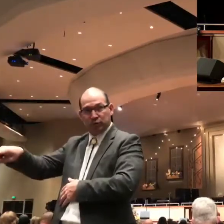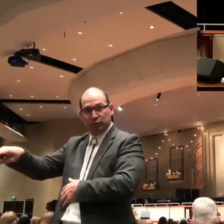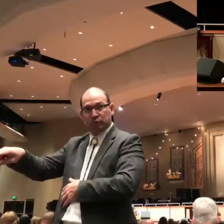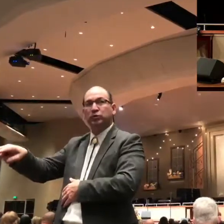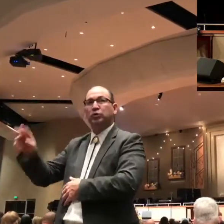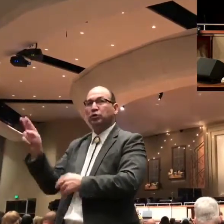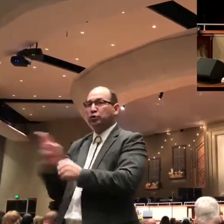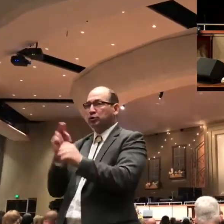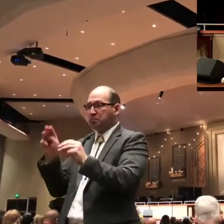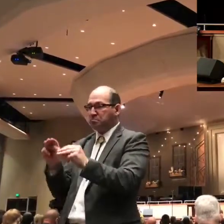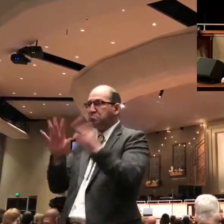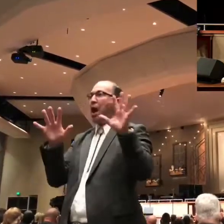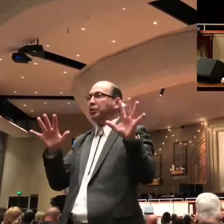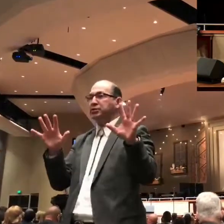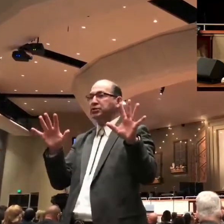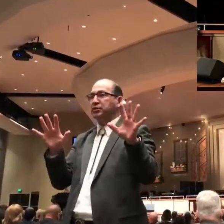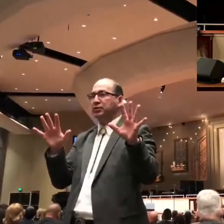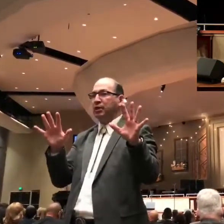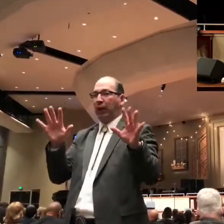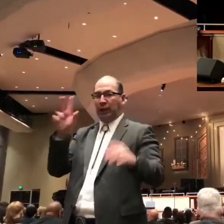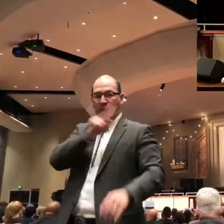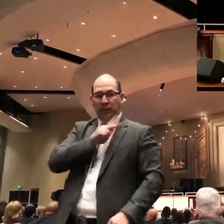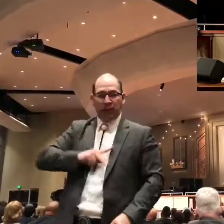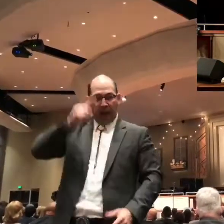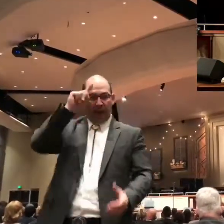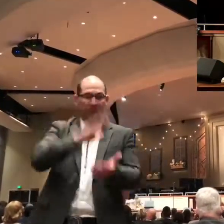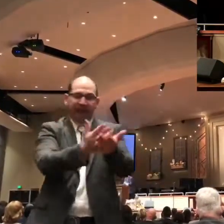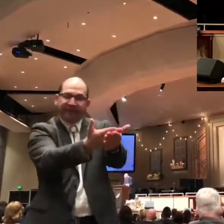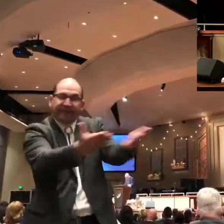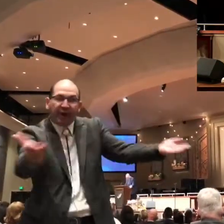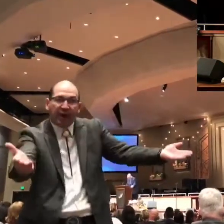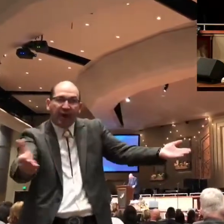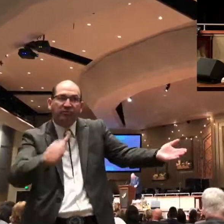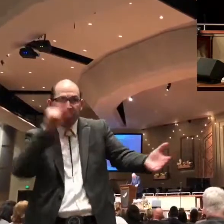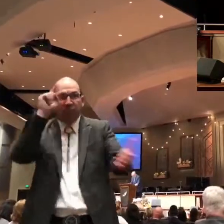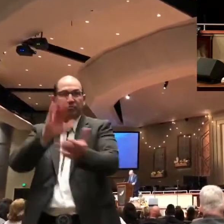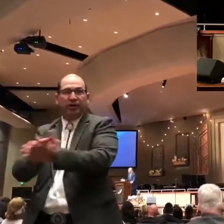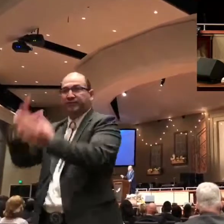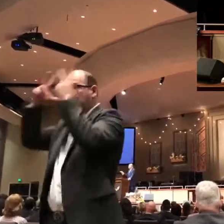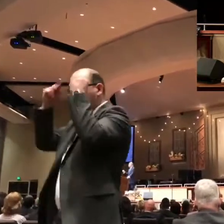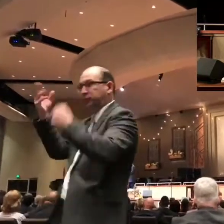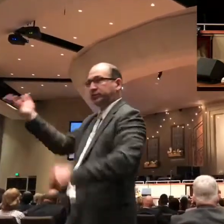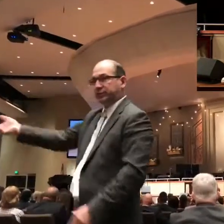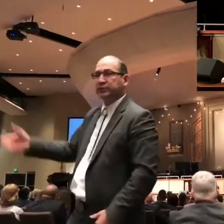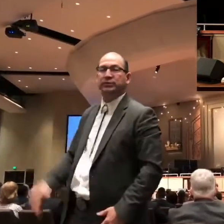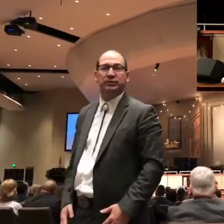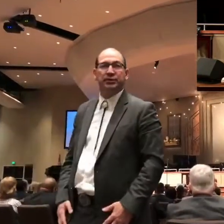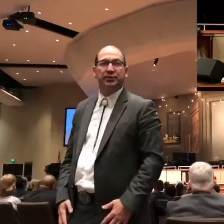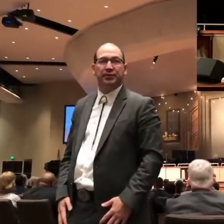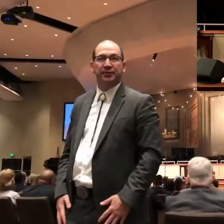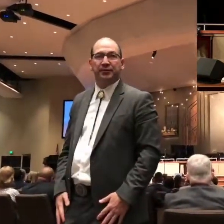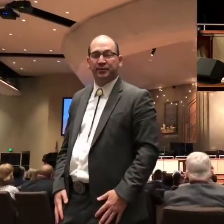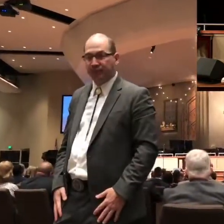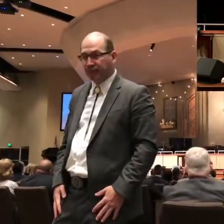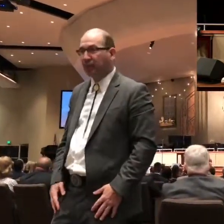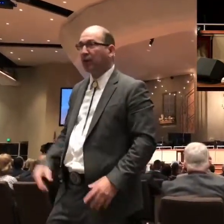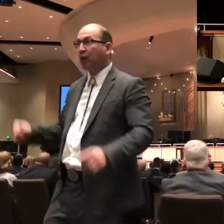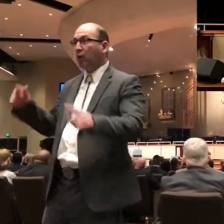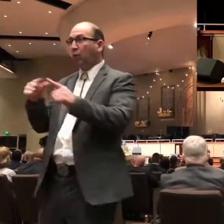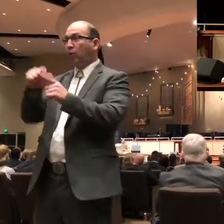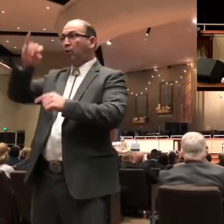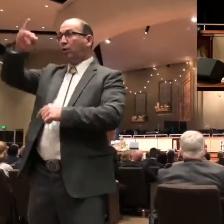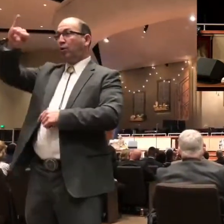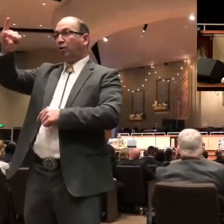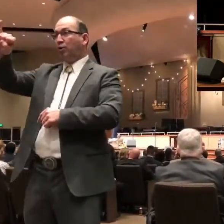Pharaoh's heart was hardened, neither did he hearken unto them, as the Lord had said. And it's interesting, for those of you who like to take notes, the word Jannes means